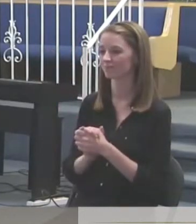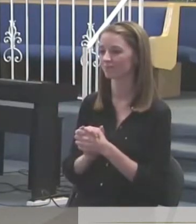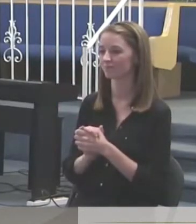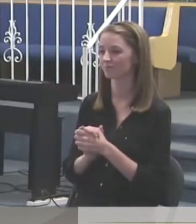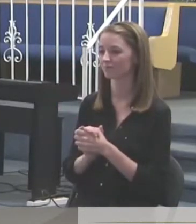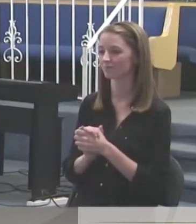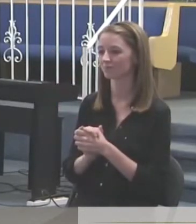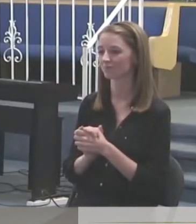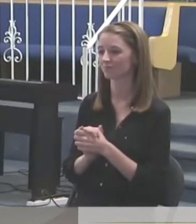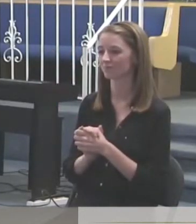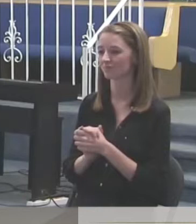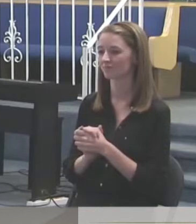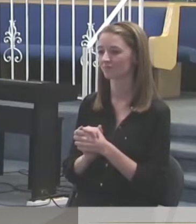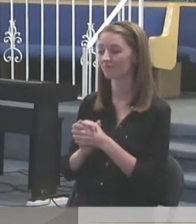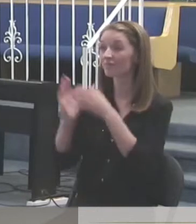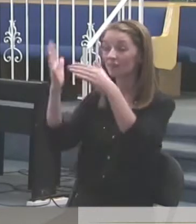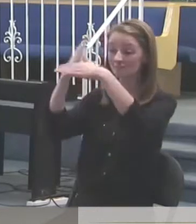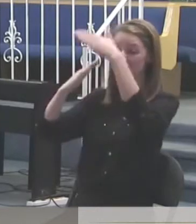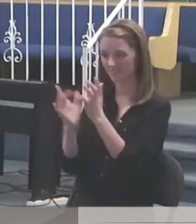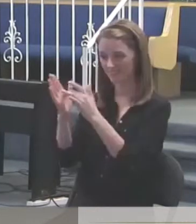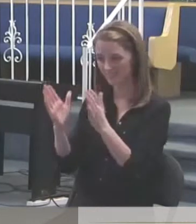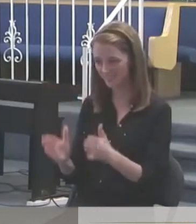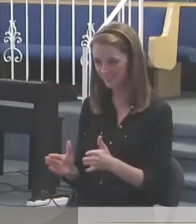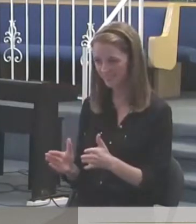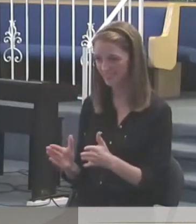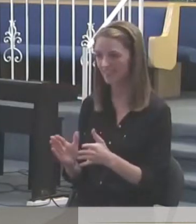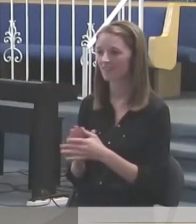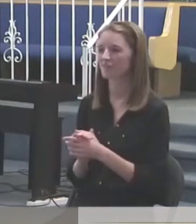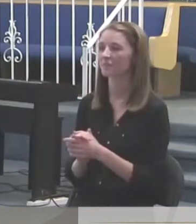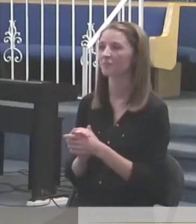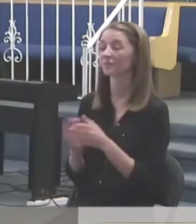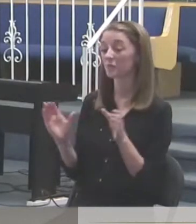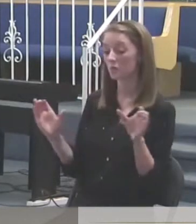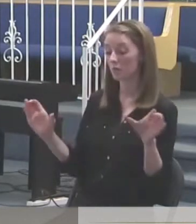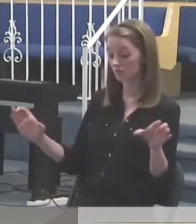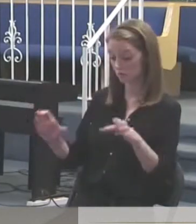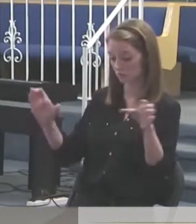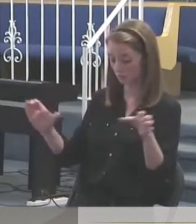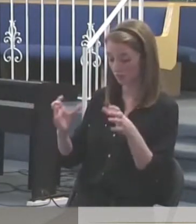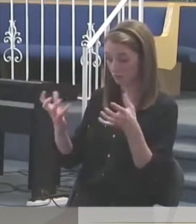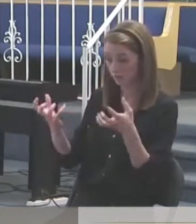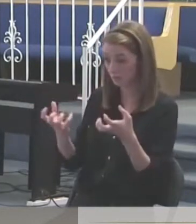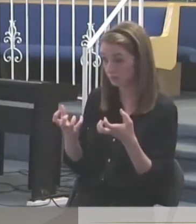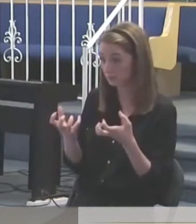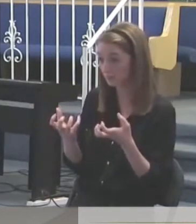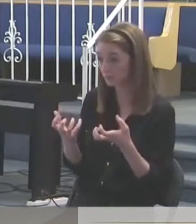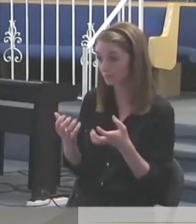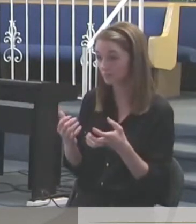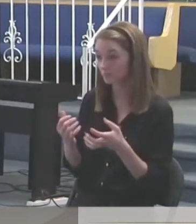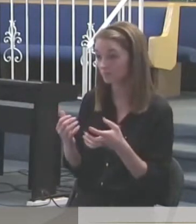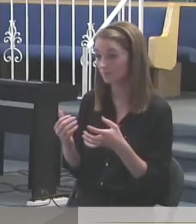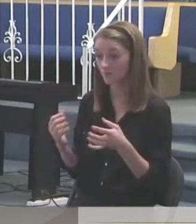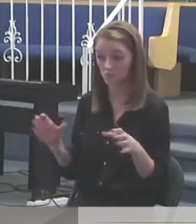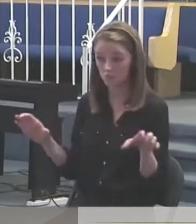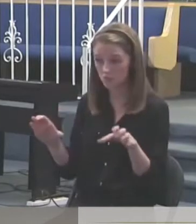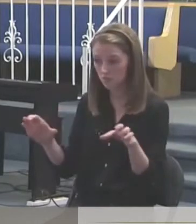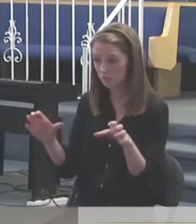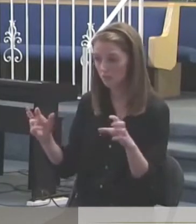We think we're going to get to heaven on a hope and a prayer. Do what I think God wants me to do and hope it pans out in the